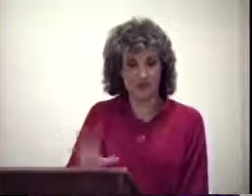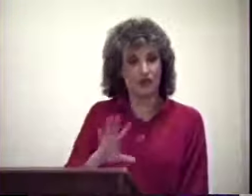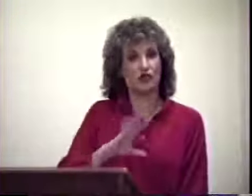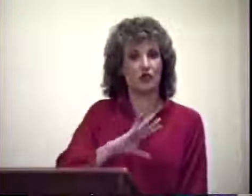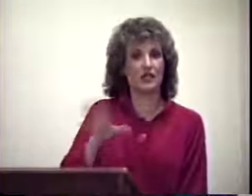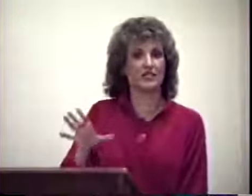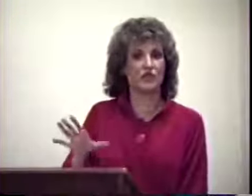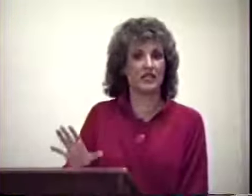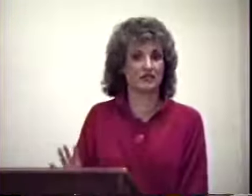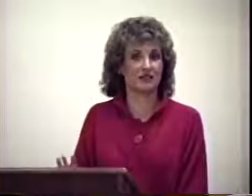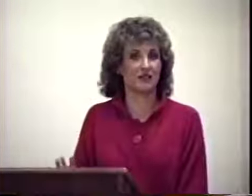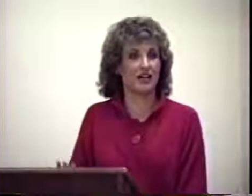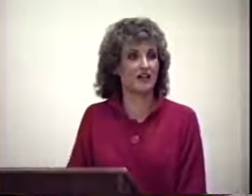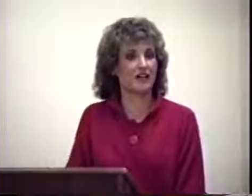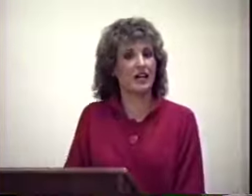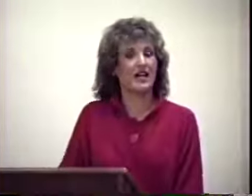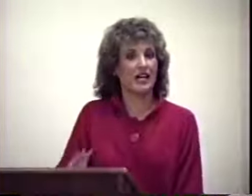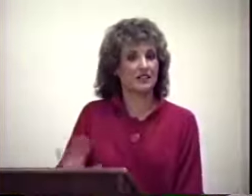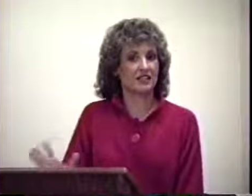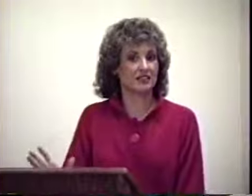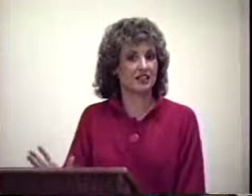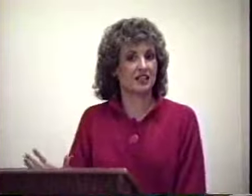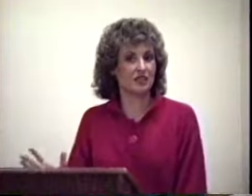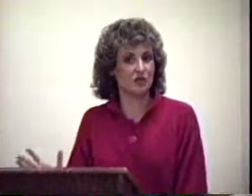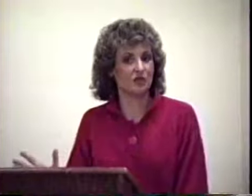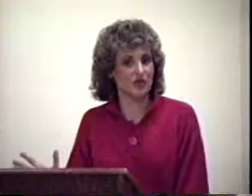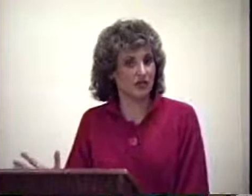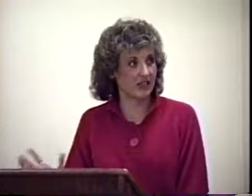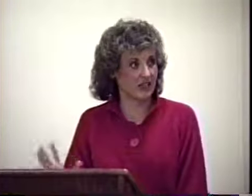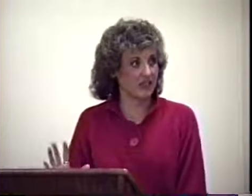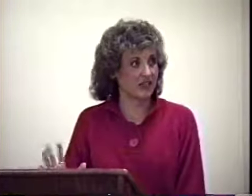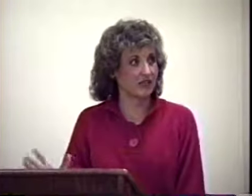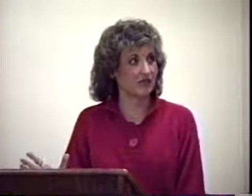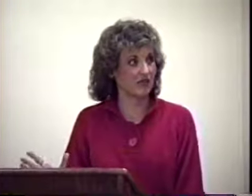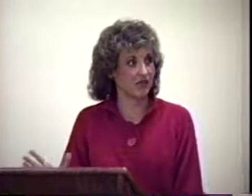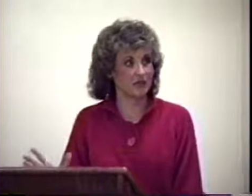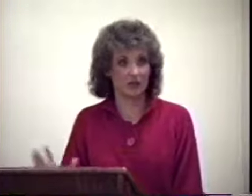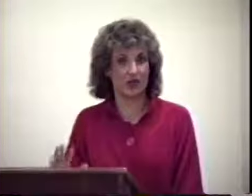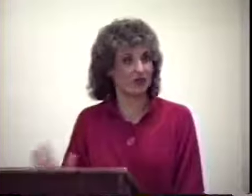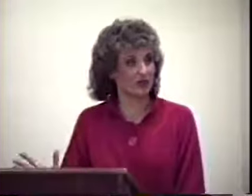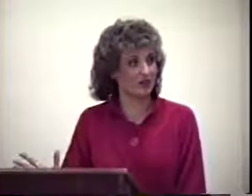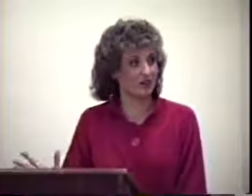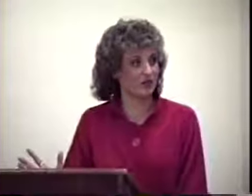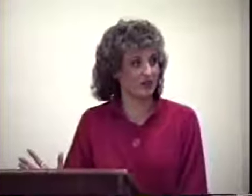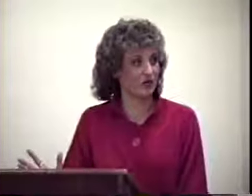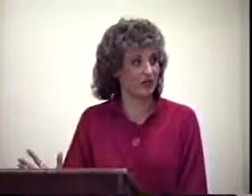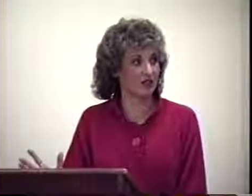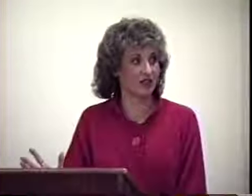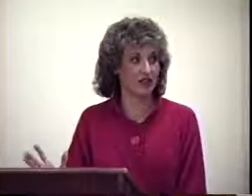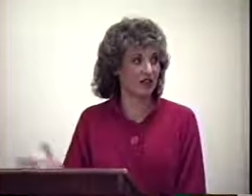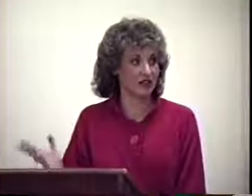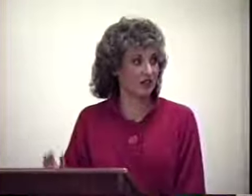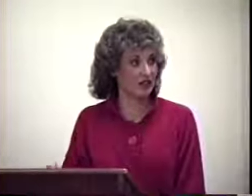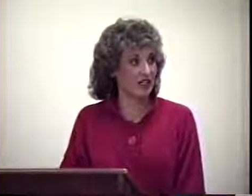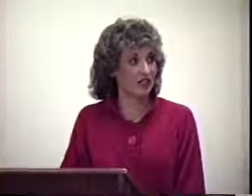the tree as basis of life. And as his slides of music when I signed that for them. So that was above any goal that, I never